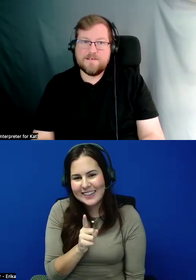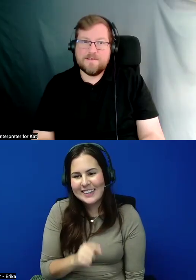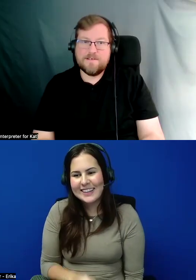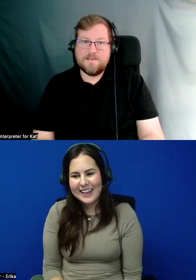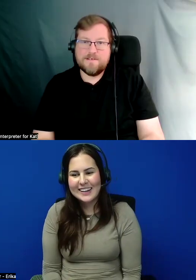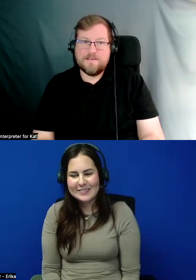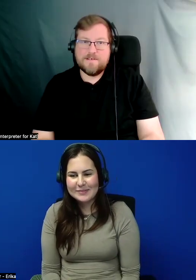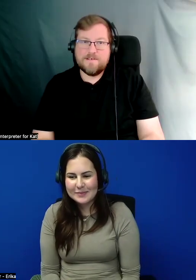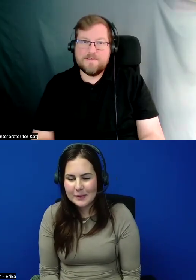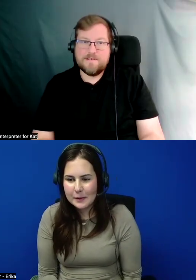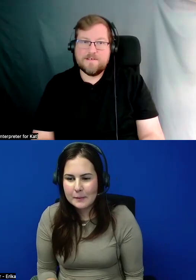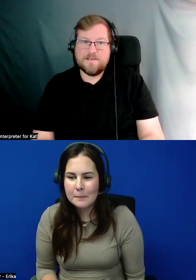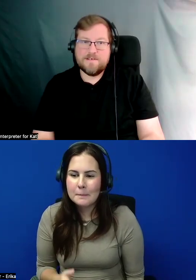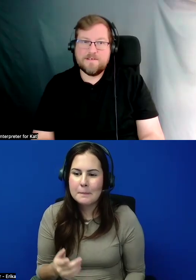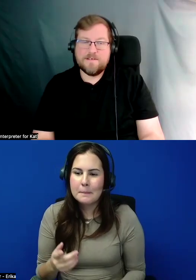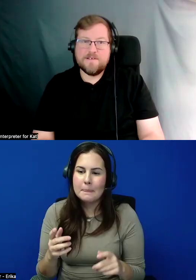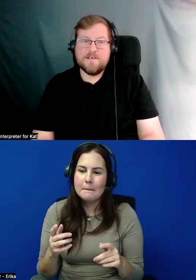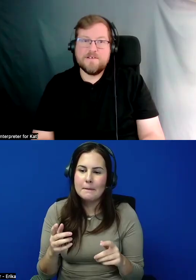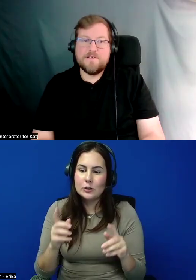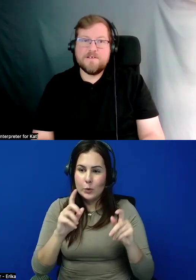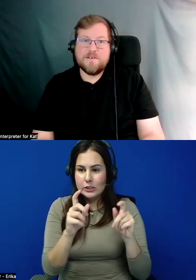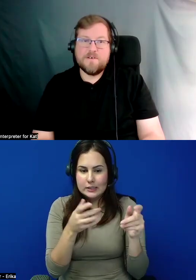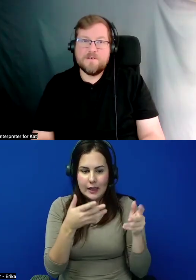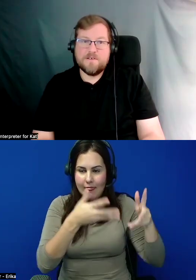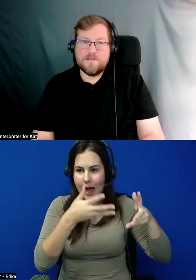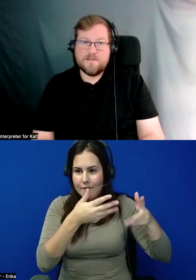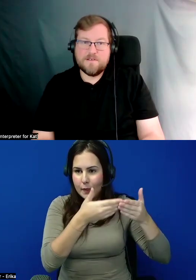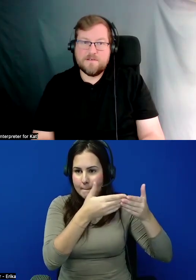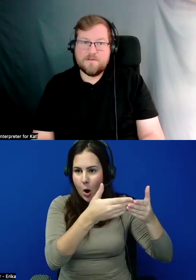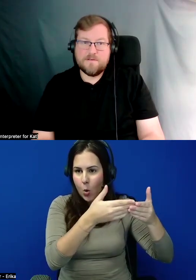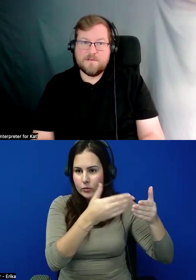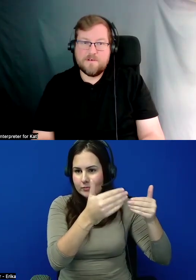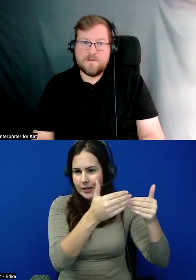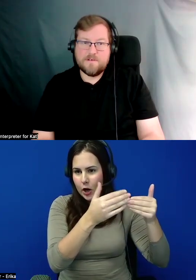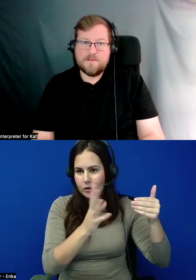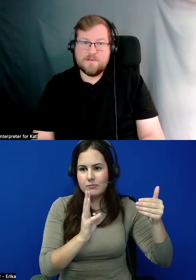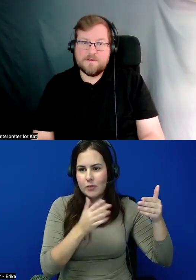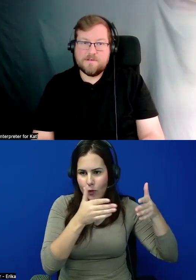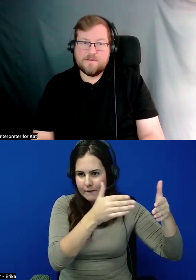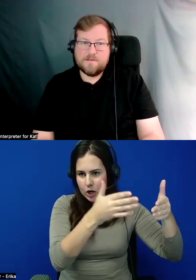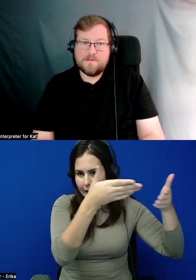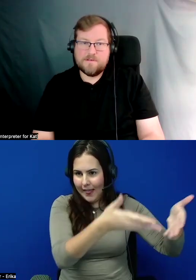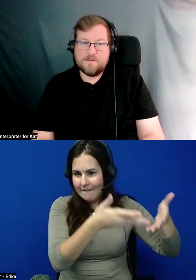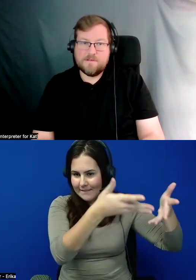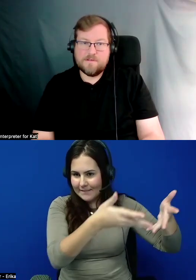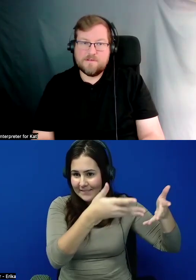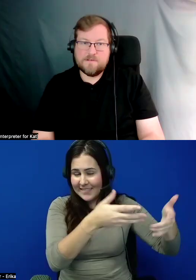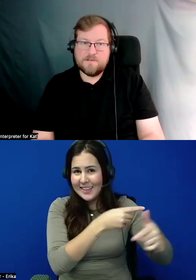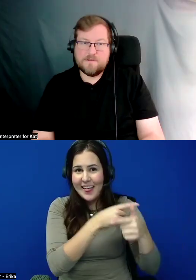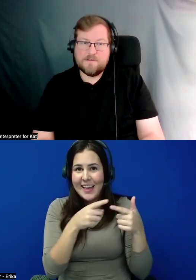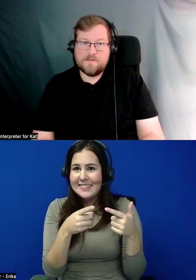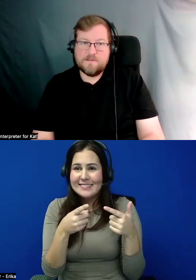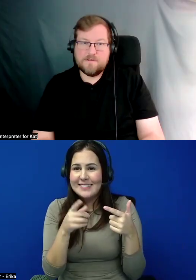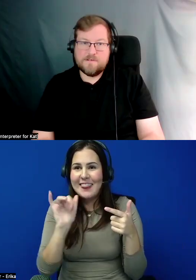amazing. So we tied the boat to the side of the river. And then it was very much it was this was talking